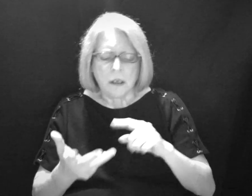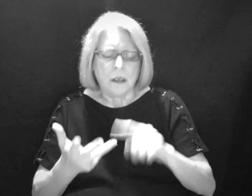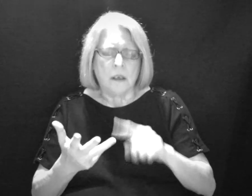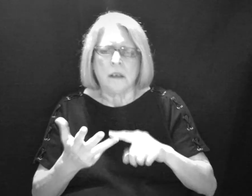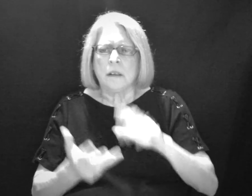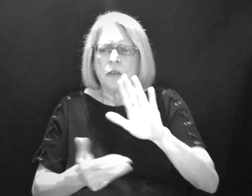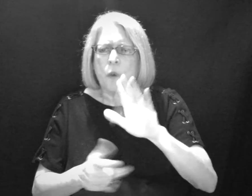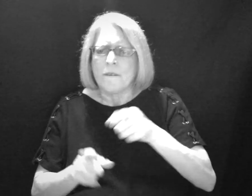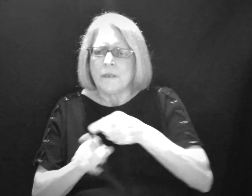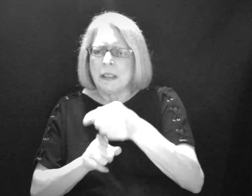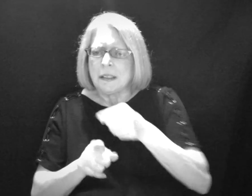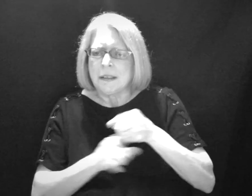Tyler Beach. There it is. Open.